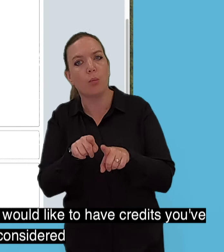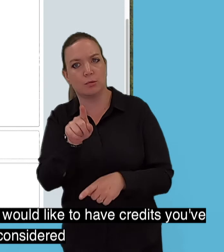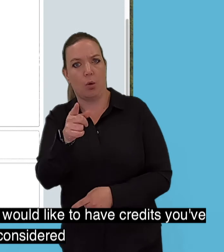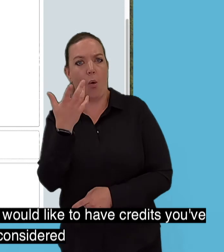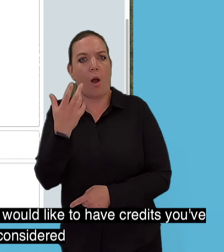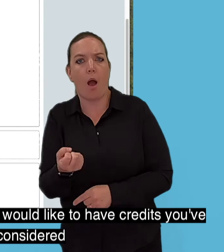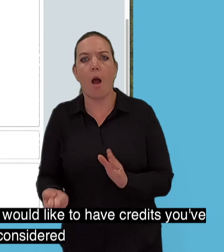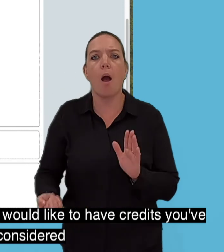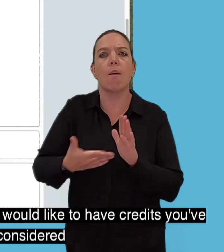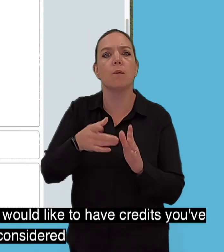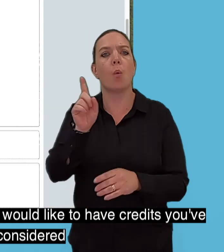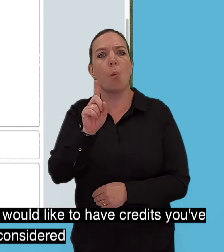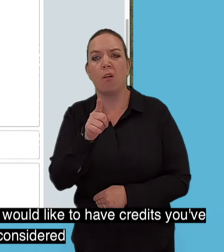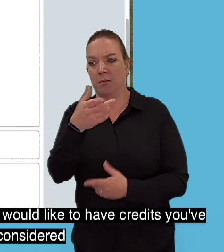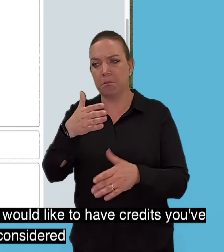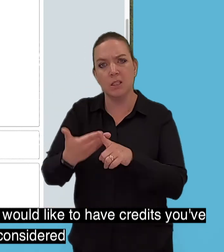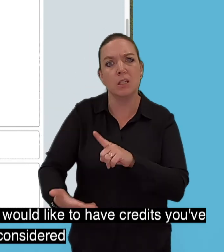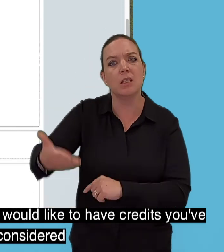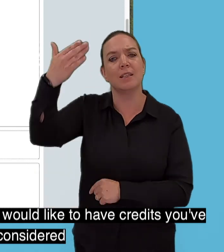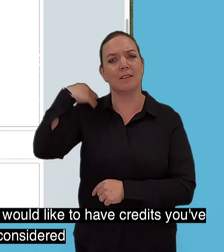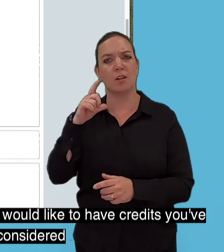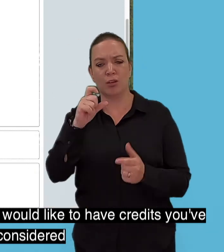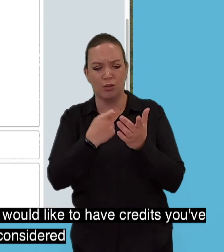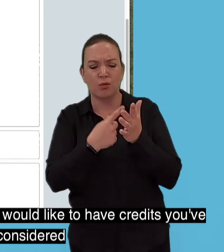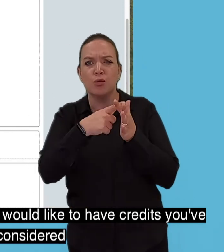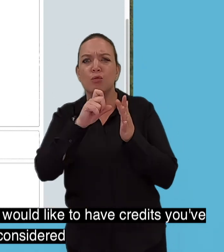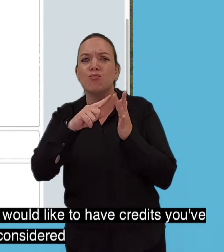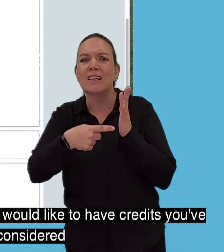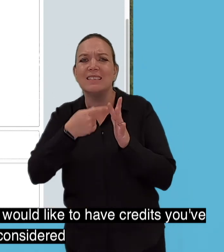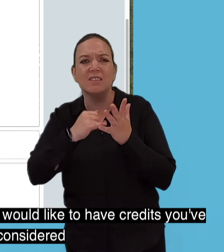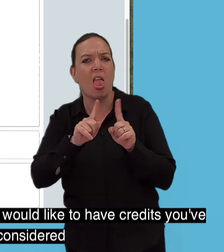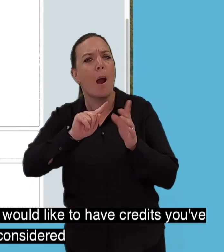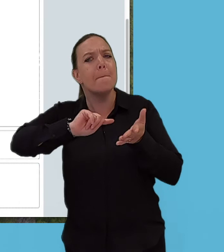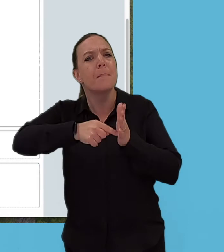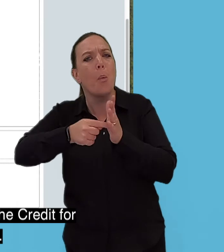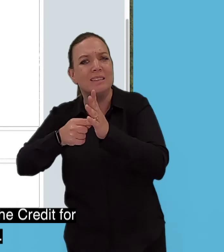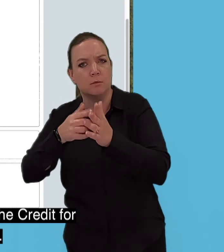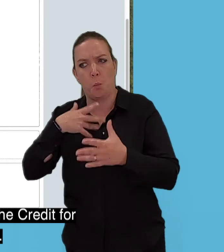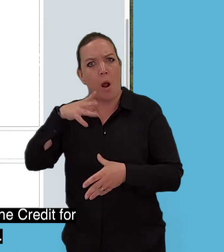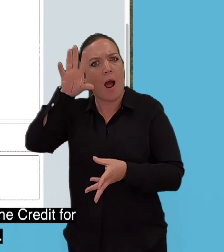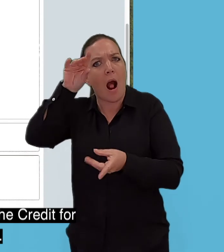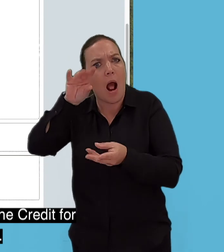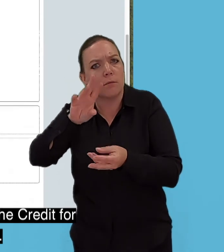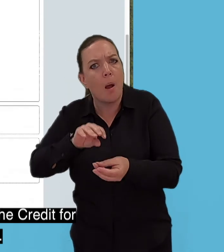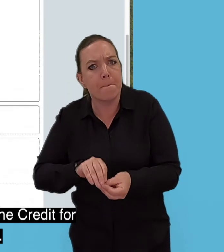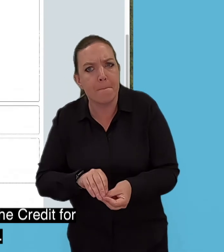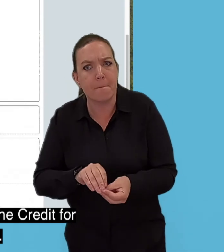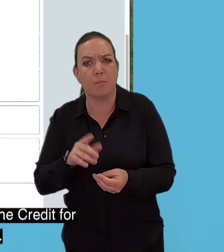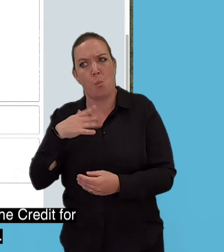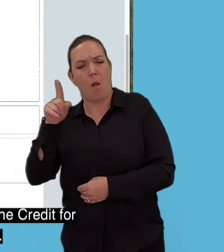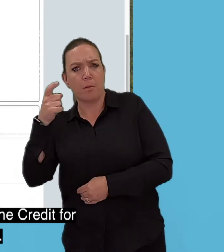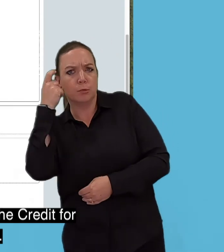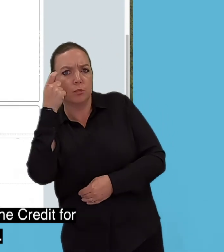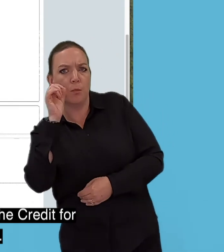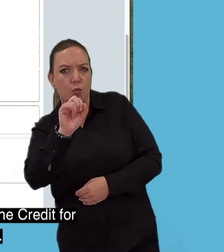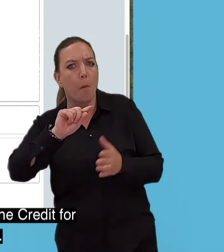There's also an option on this page about whether you would like to have credits you've studied at a previous institution considered as part of your application,